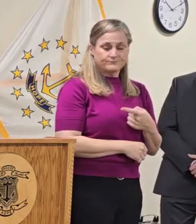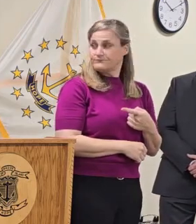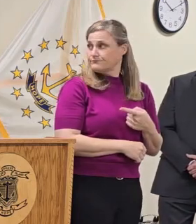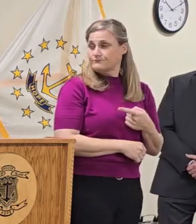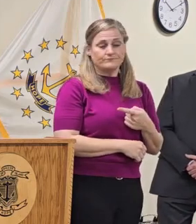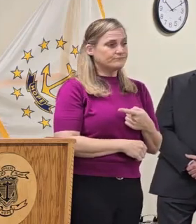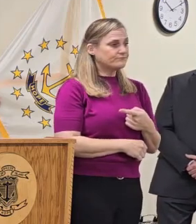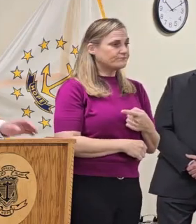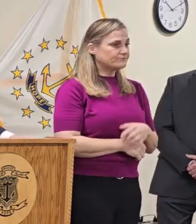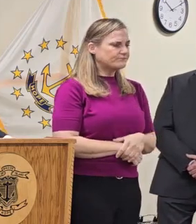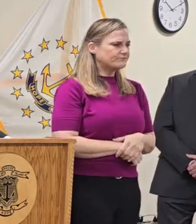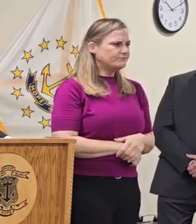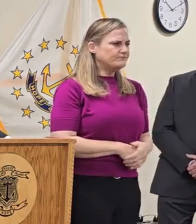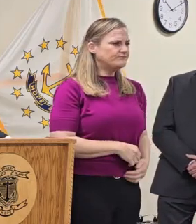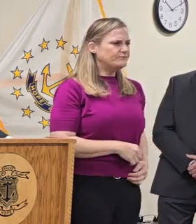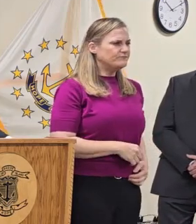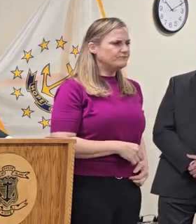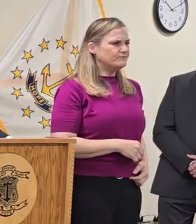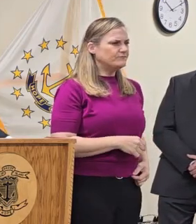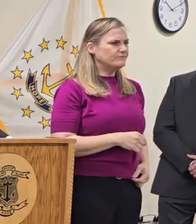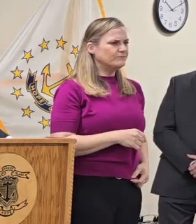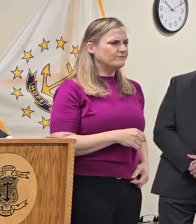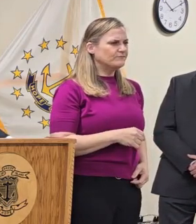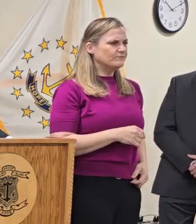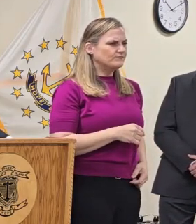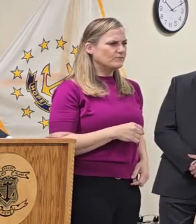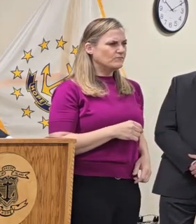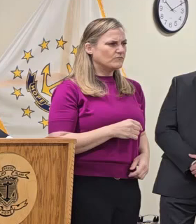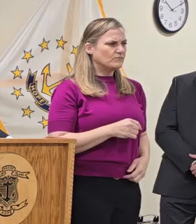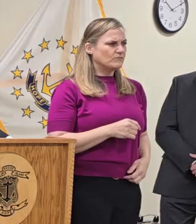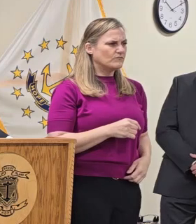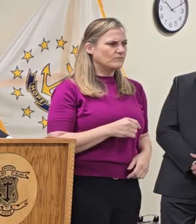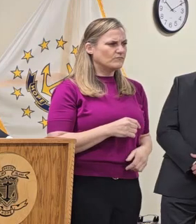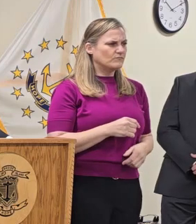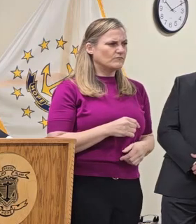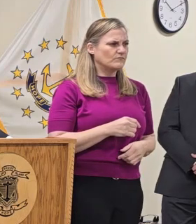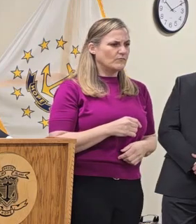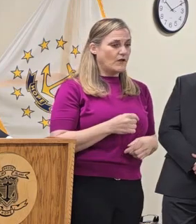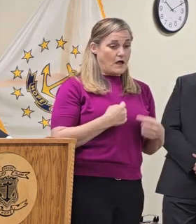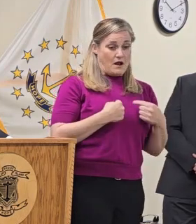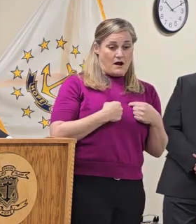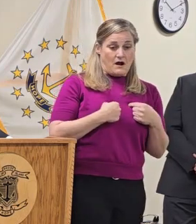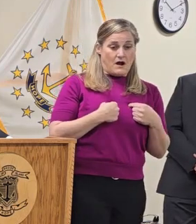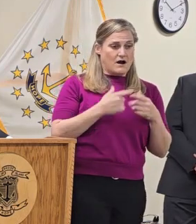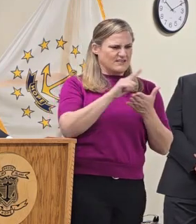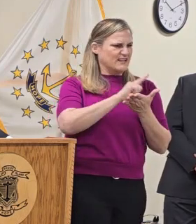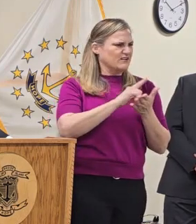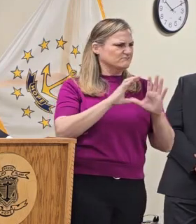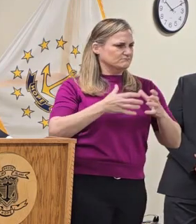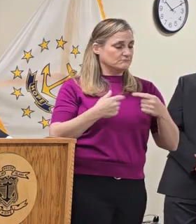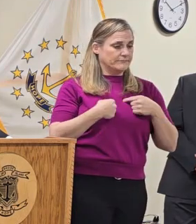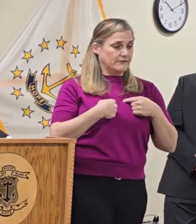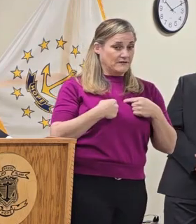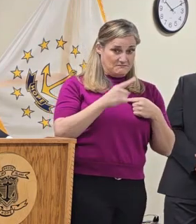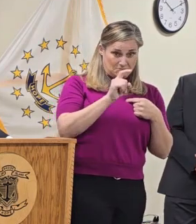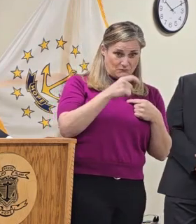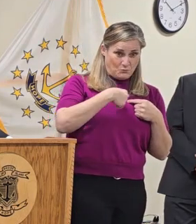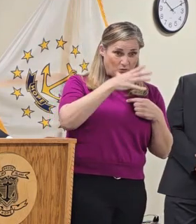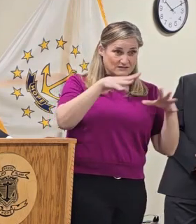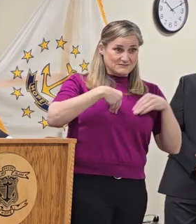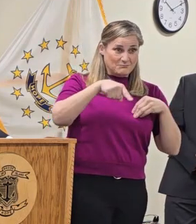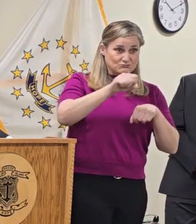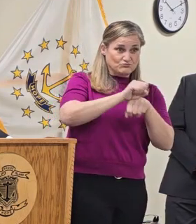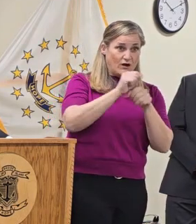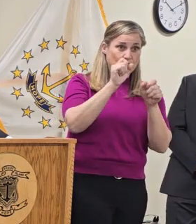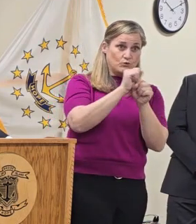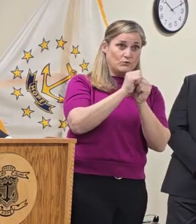When we first started discussing the case with the governor, he made it absolutely clear that